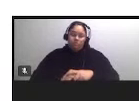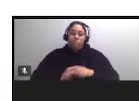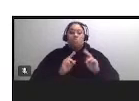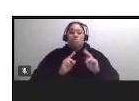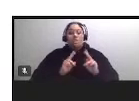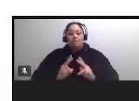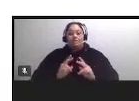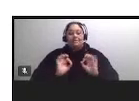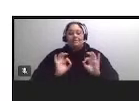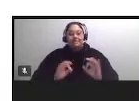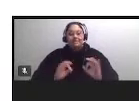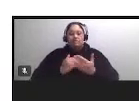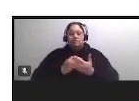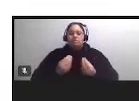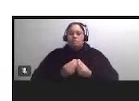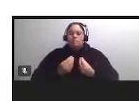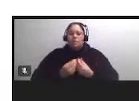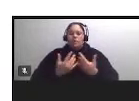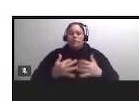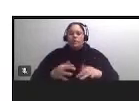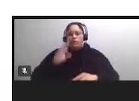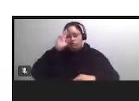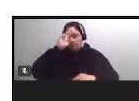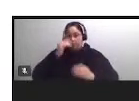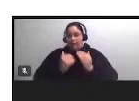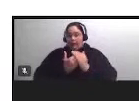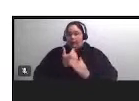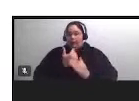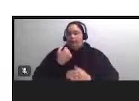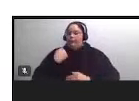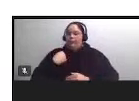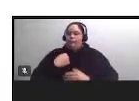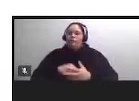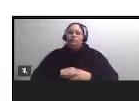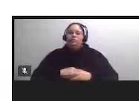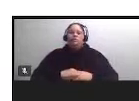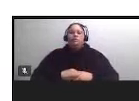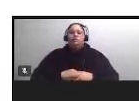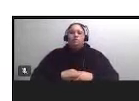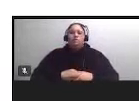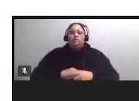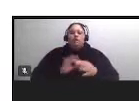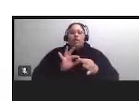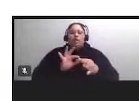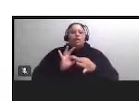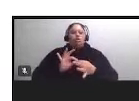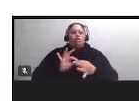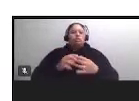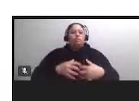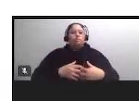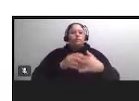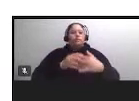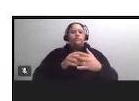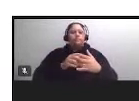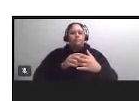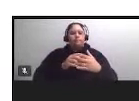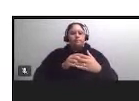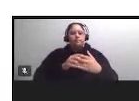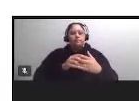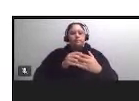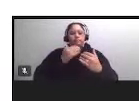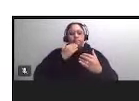Again, something that is reasonably recent is the relationship that has been built up with